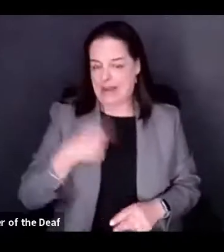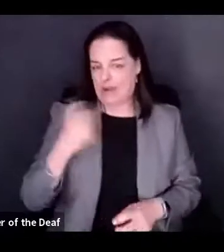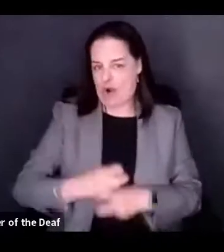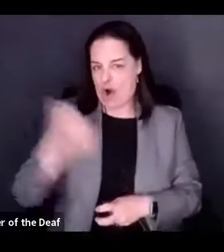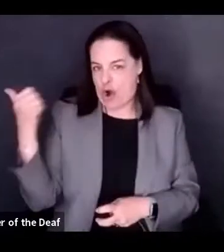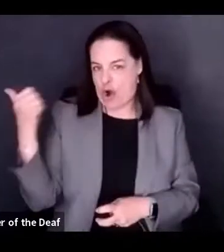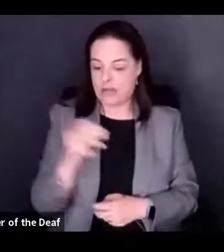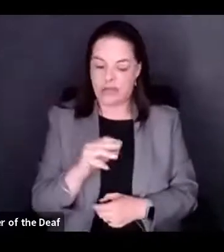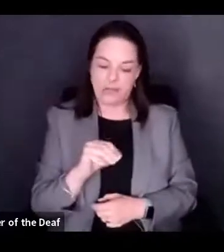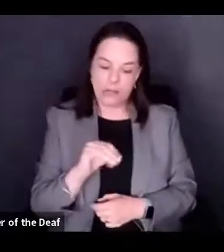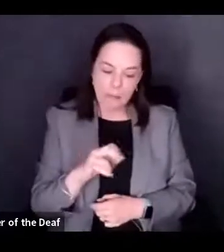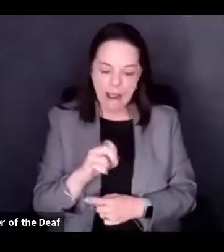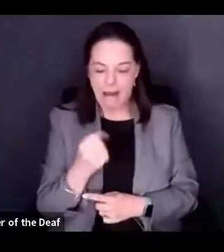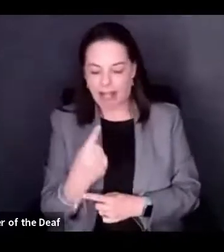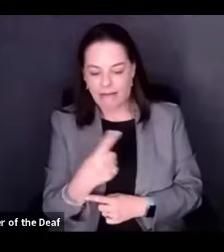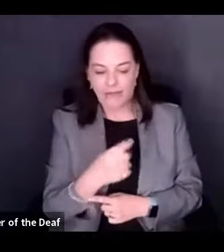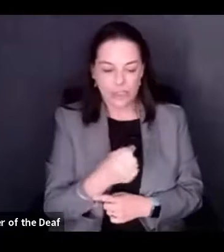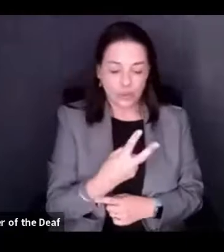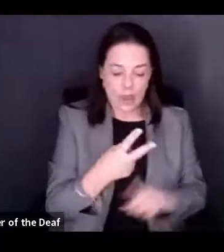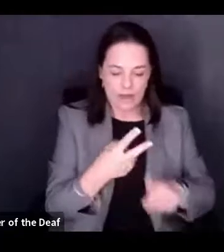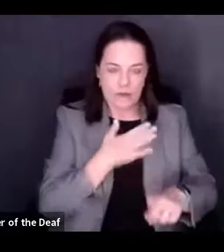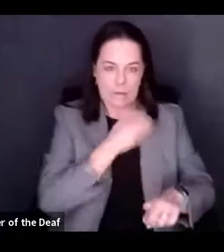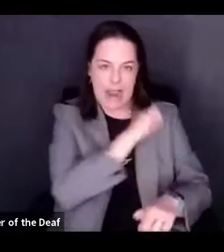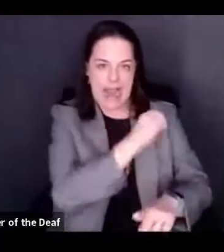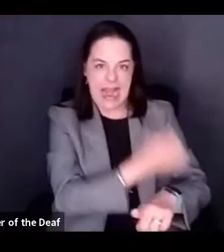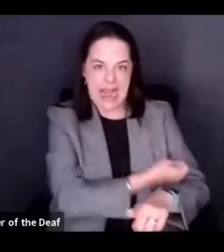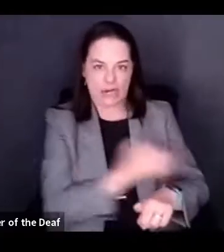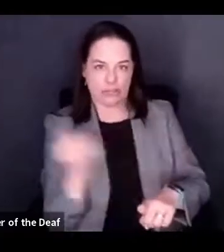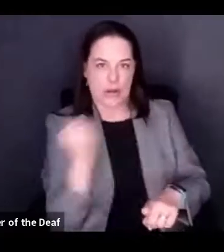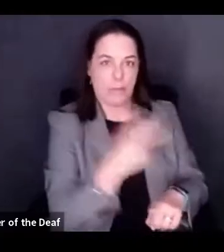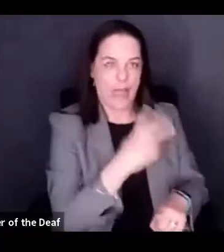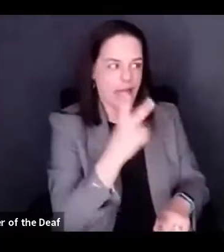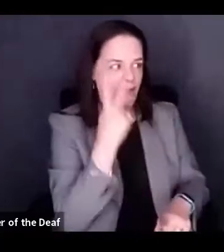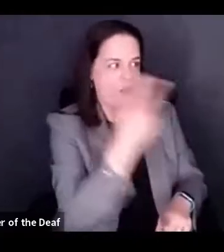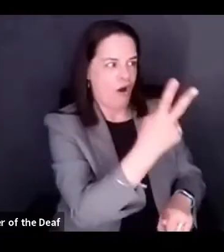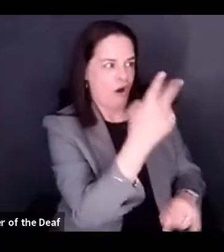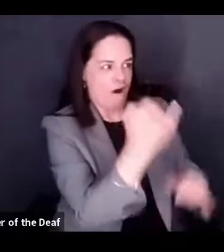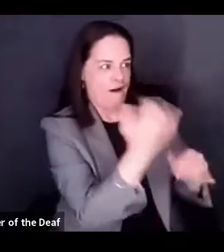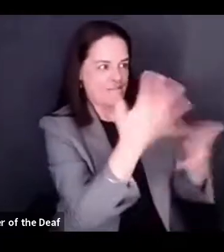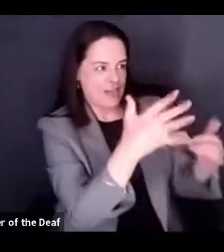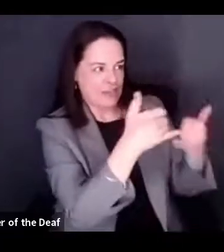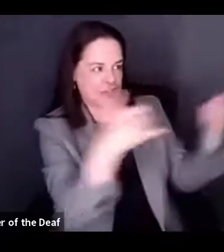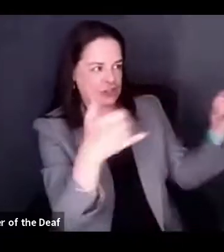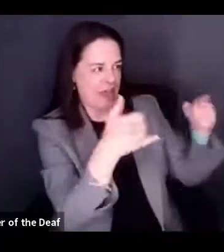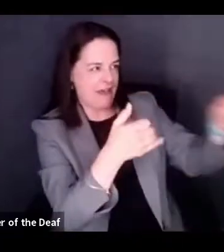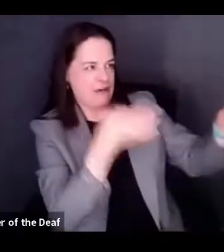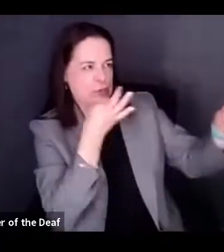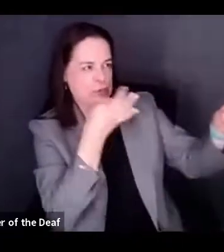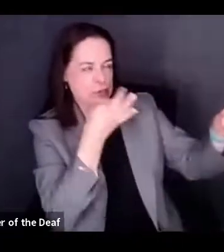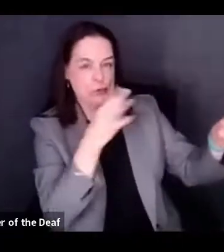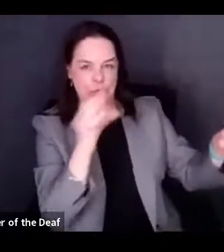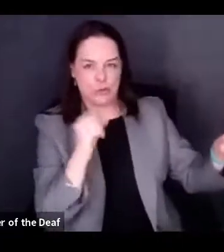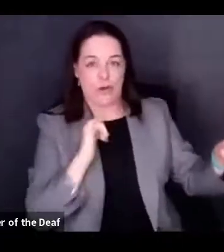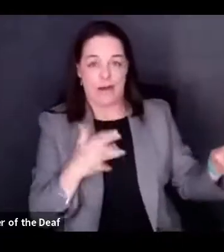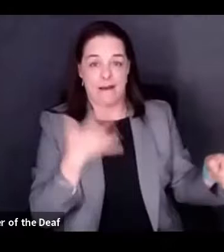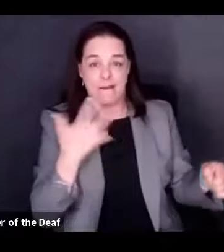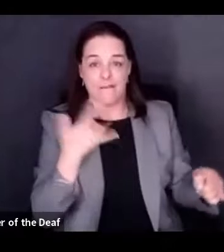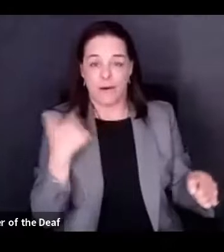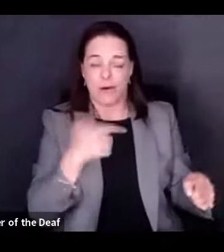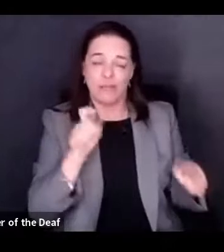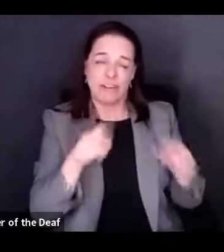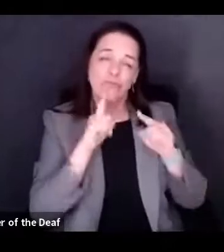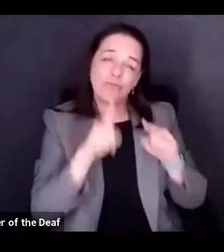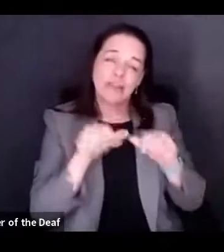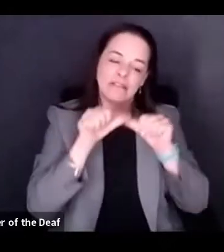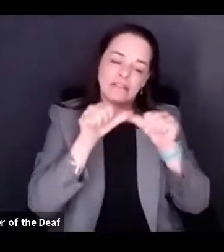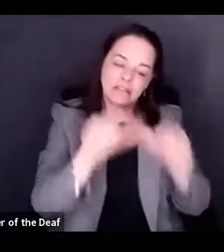mile 11, mile 12 that's where the energy starts to come back, because you can see that finish line. And I think that we really need to